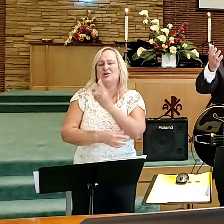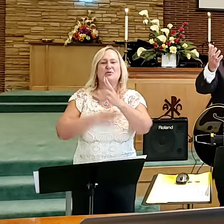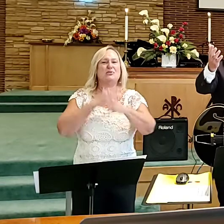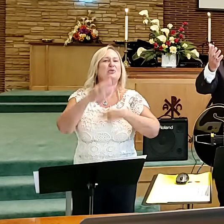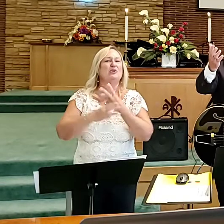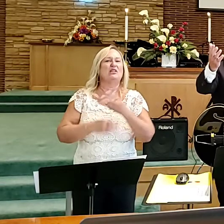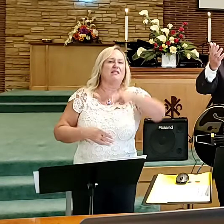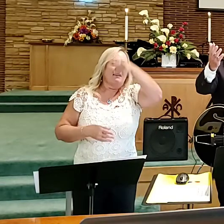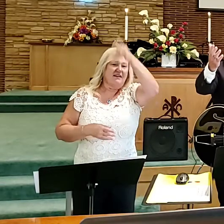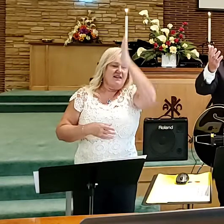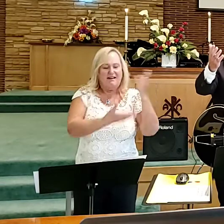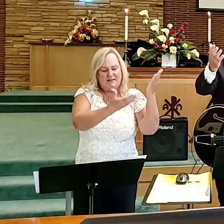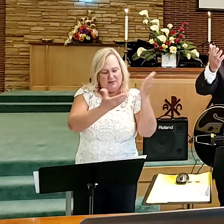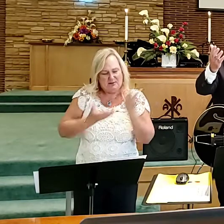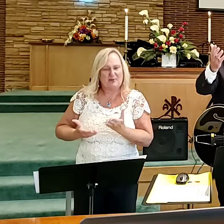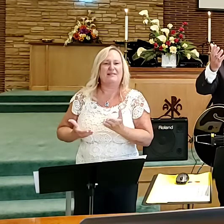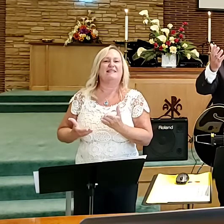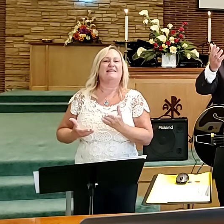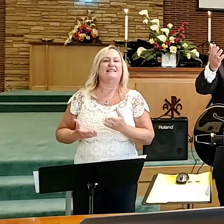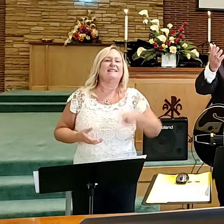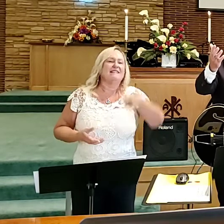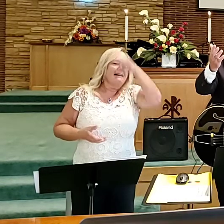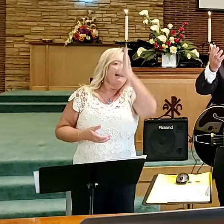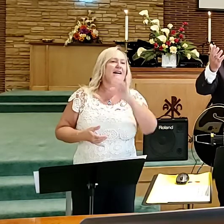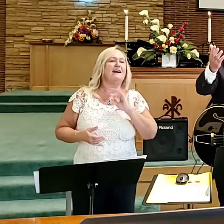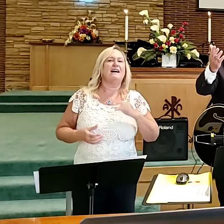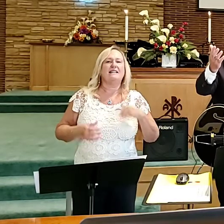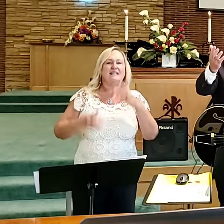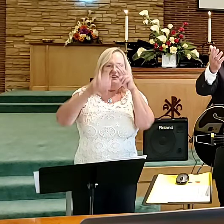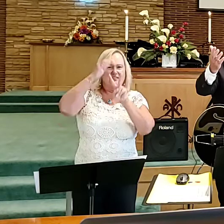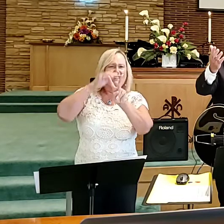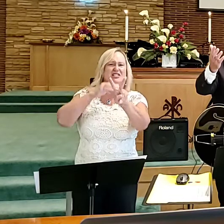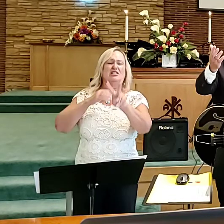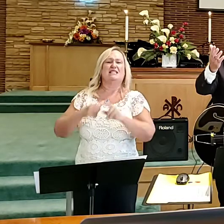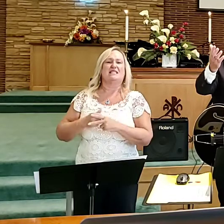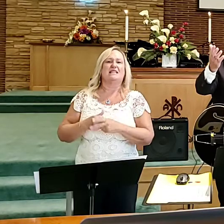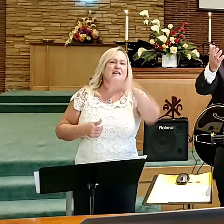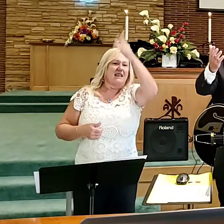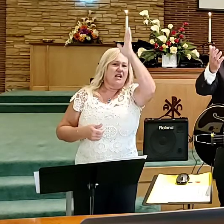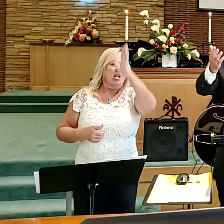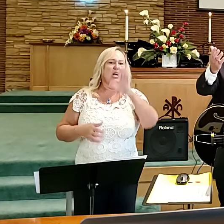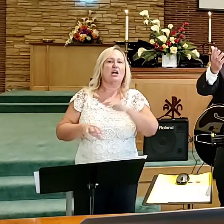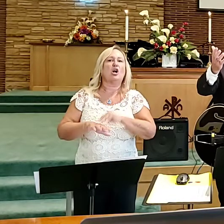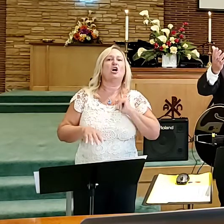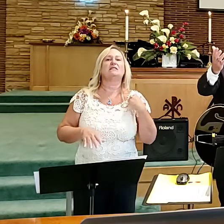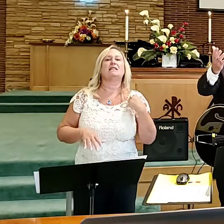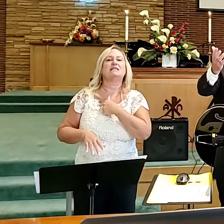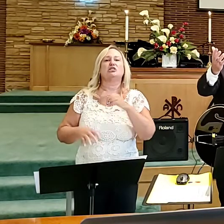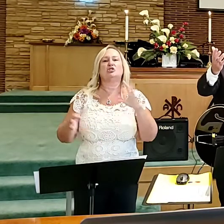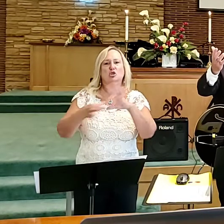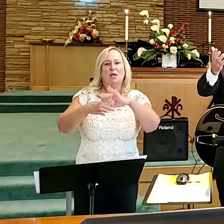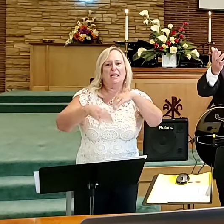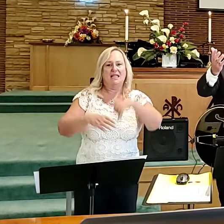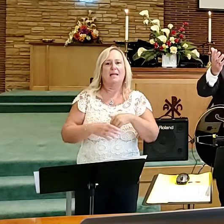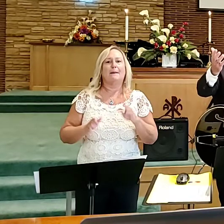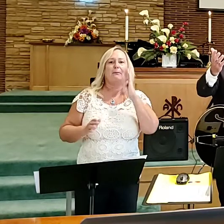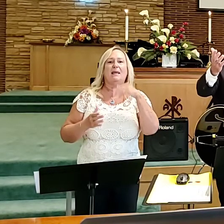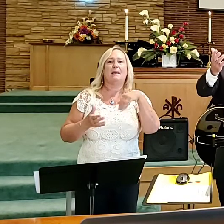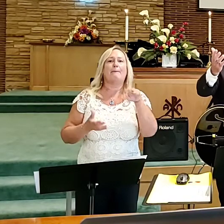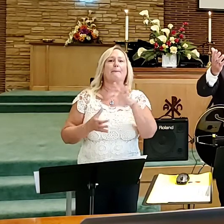that God is bringing, that God envisions, and that God calls us to join in and be part